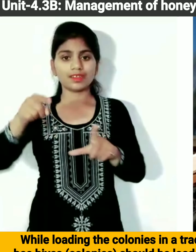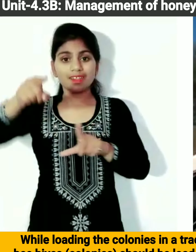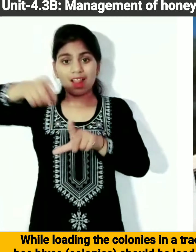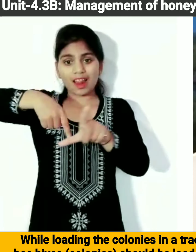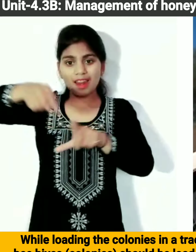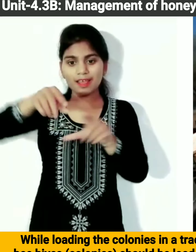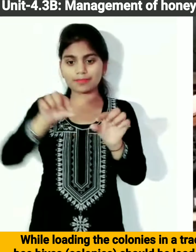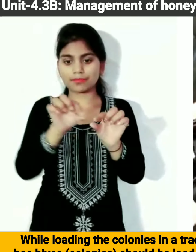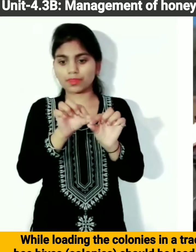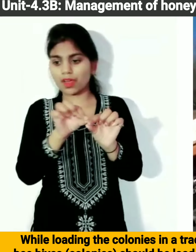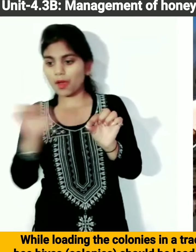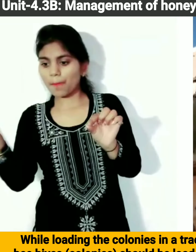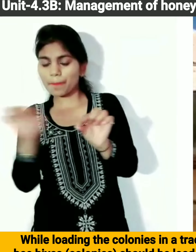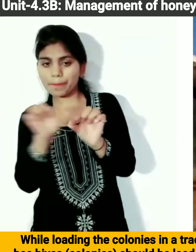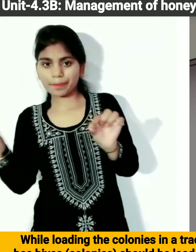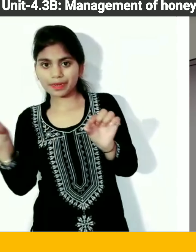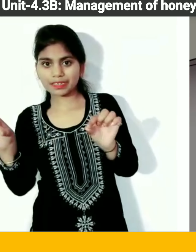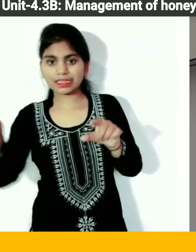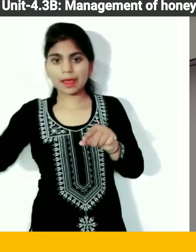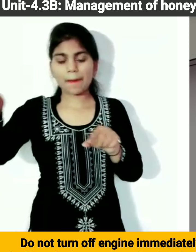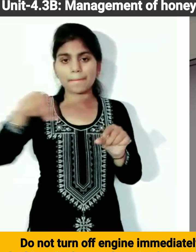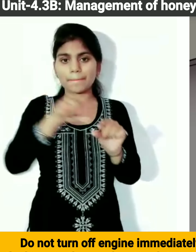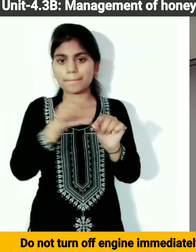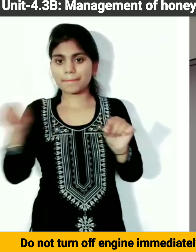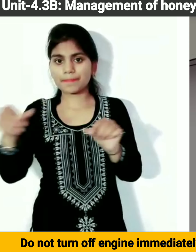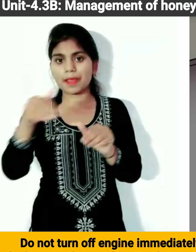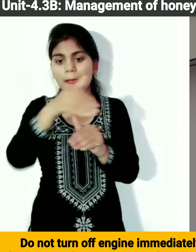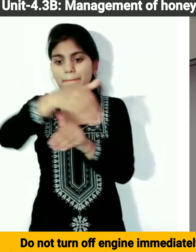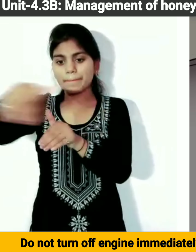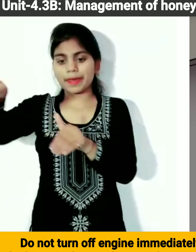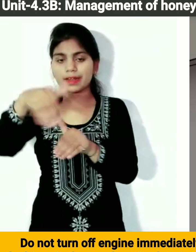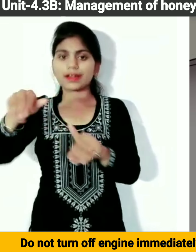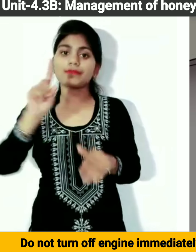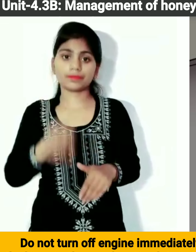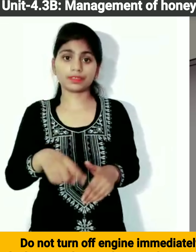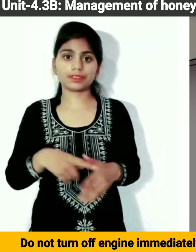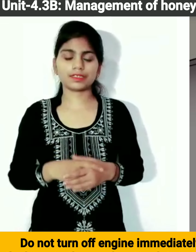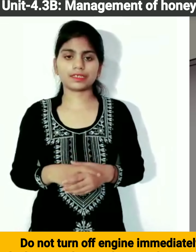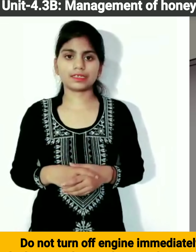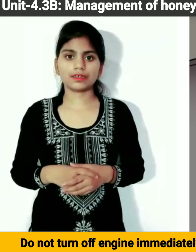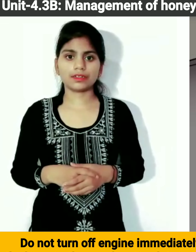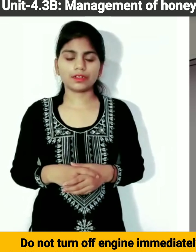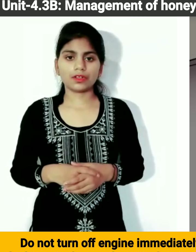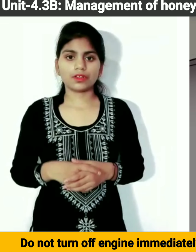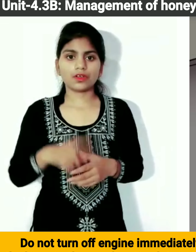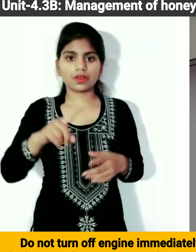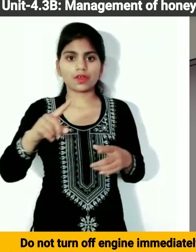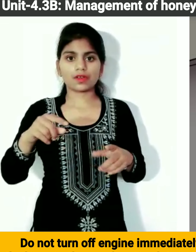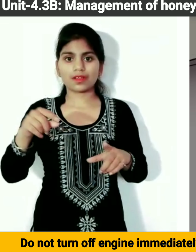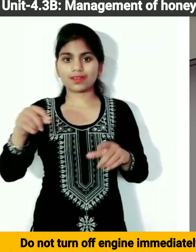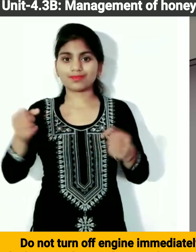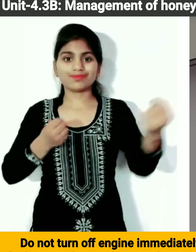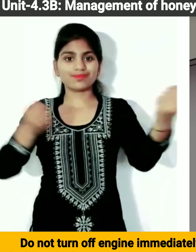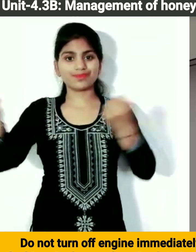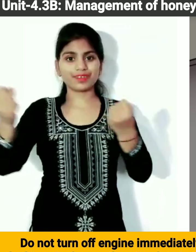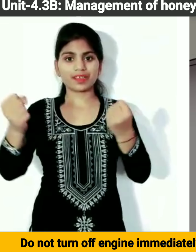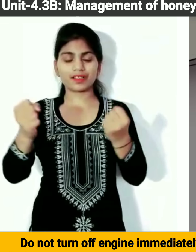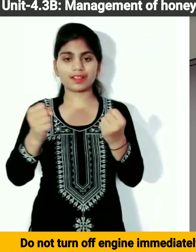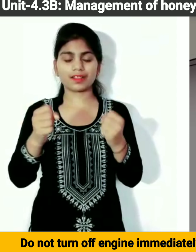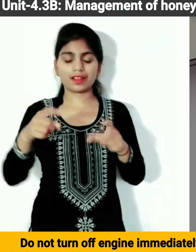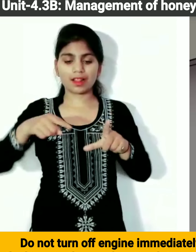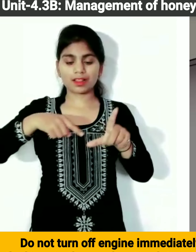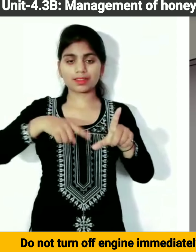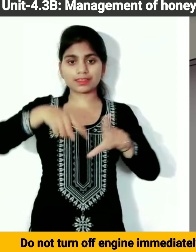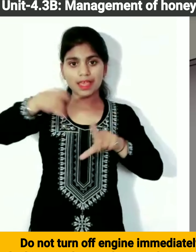breadth of the vehicle or the axle of the vehicle. Do not turn off